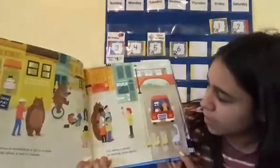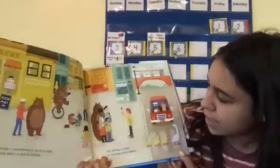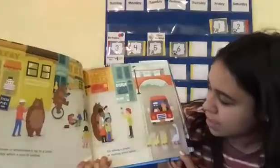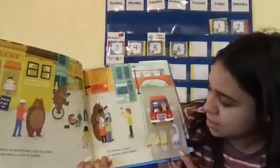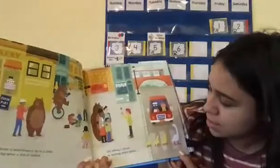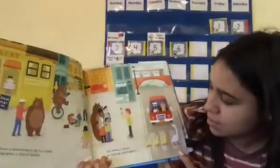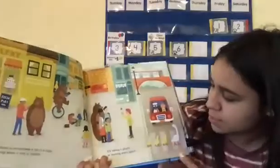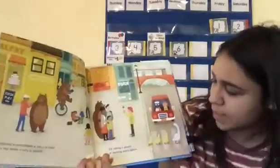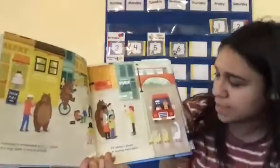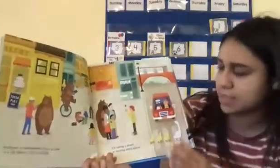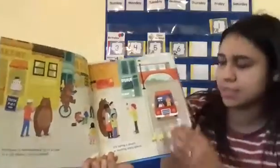making some space.